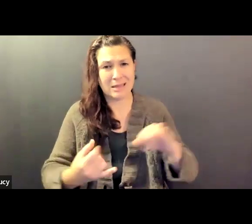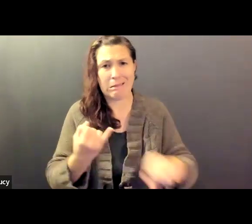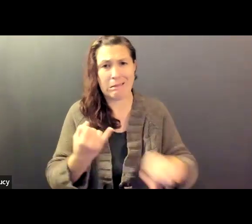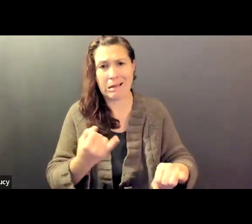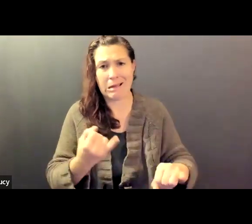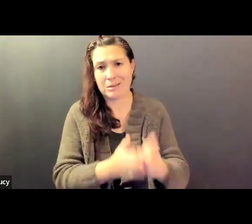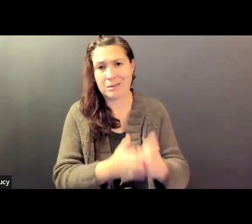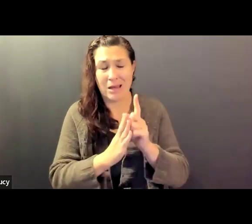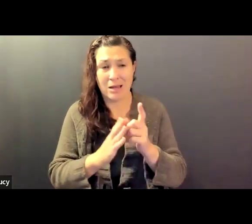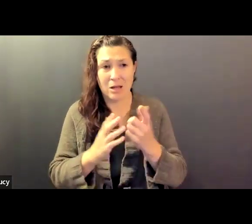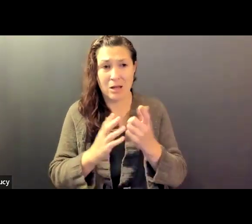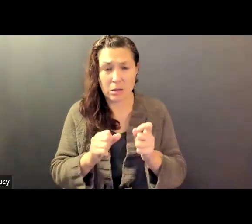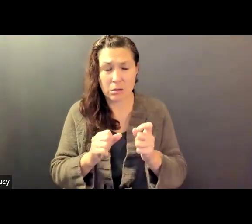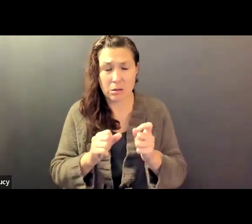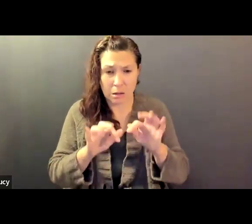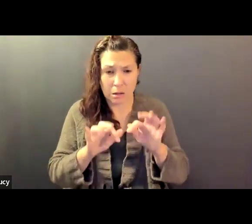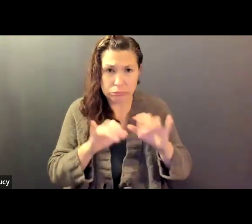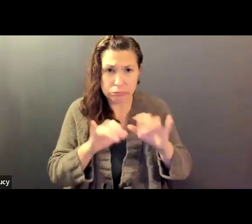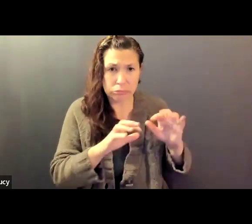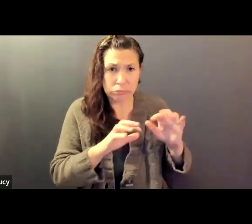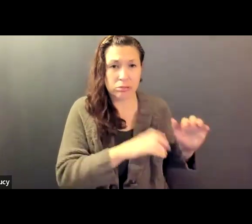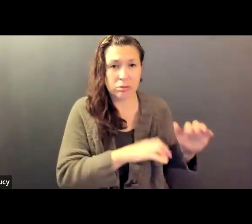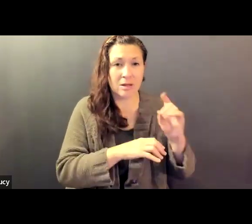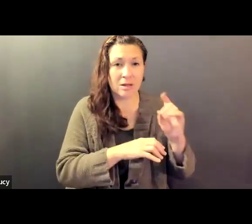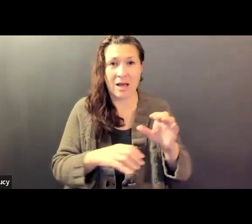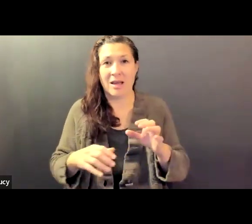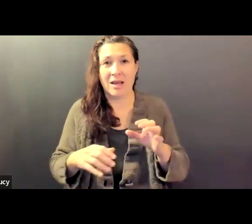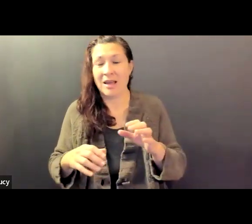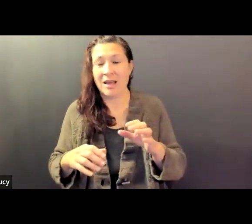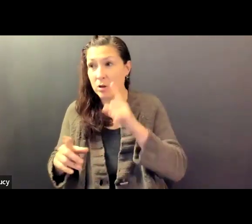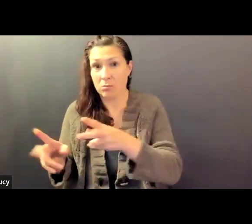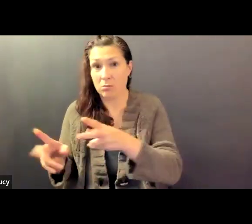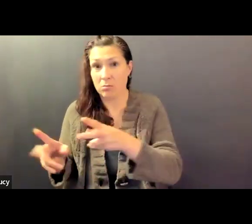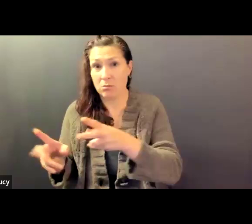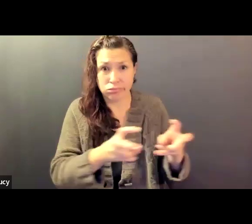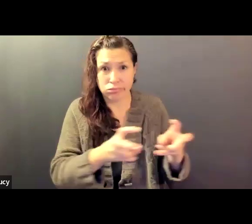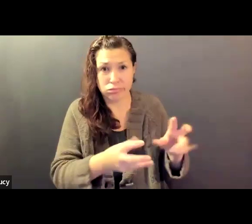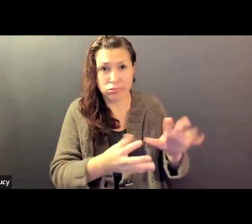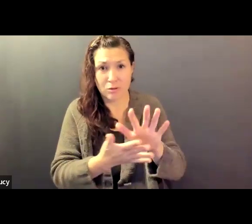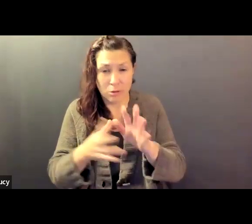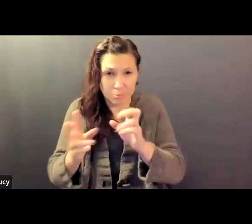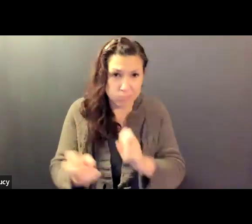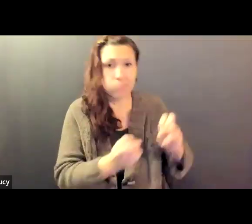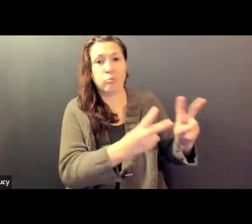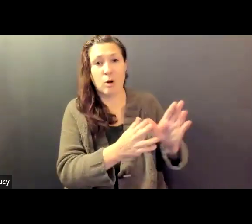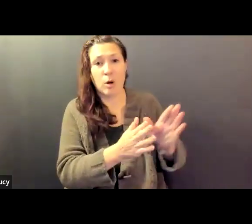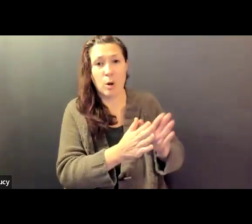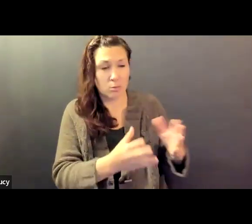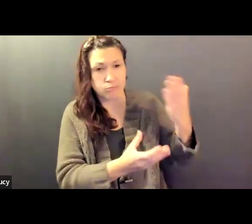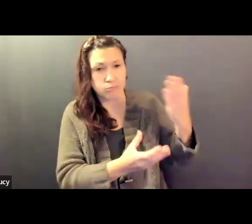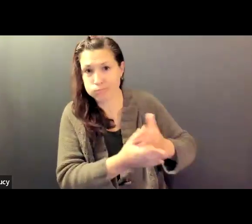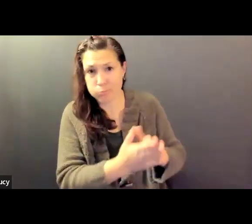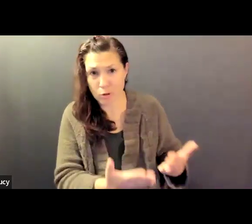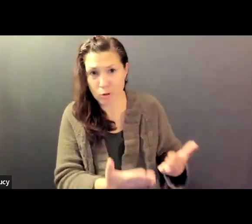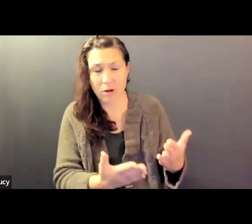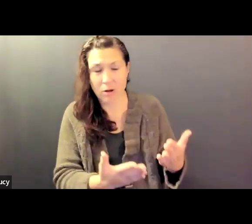like goes right from those tables straight to translations and out to all of you. So we need a couple